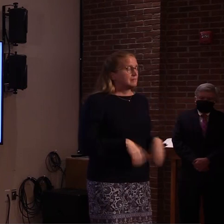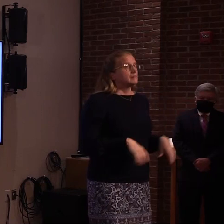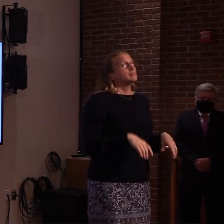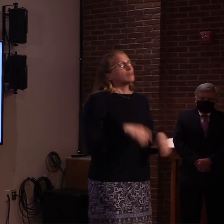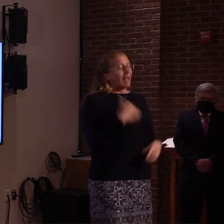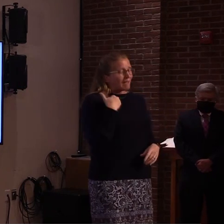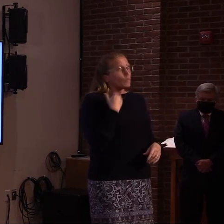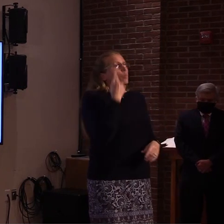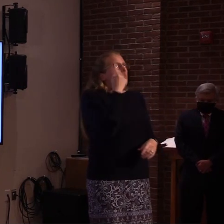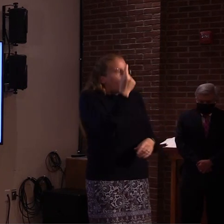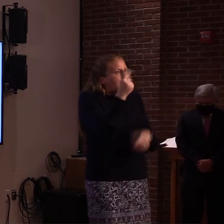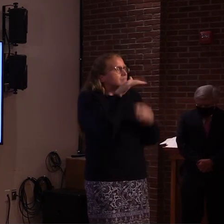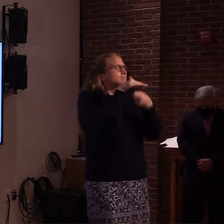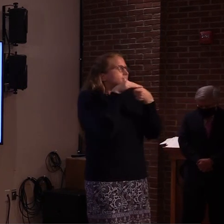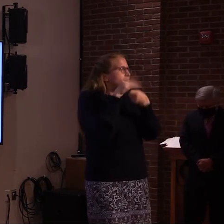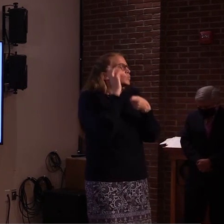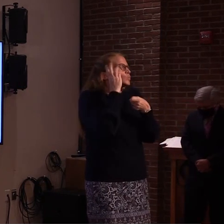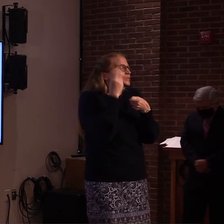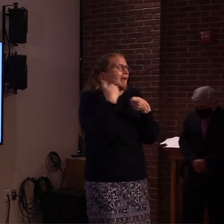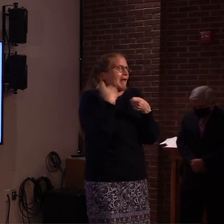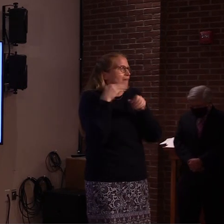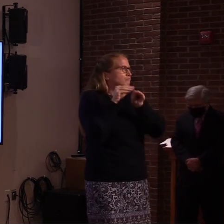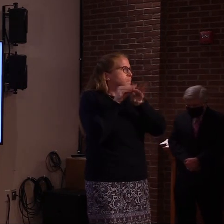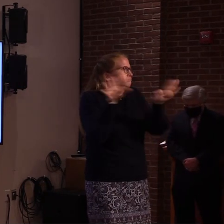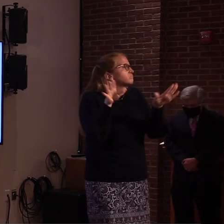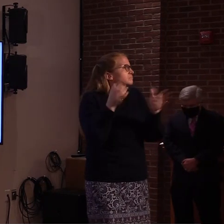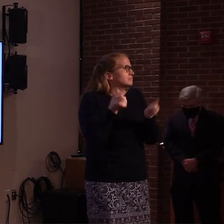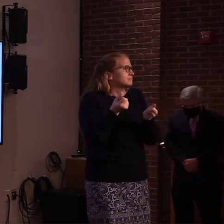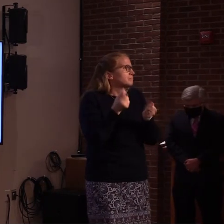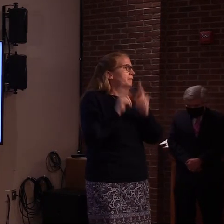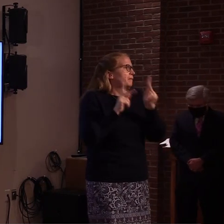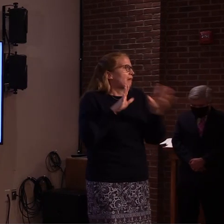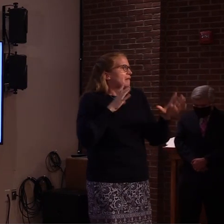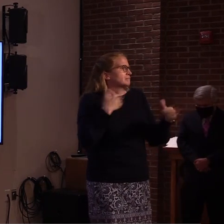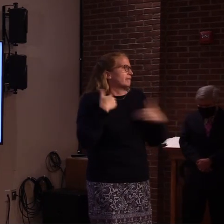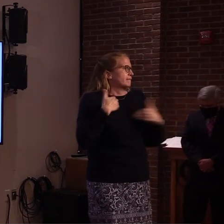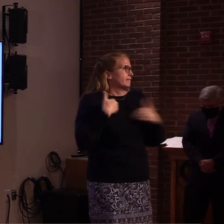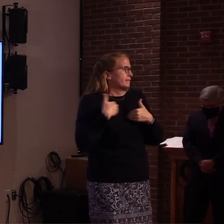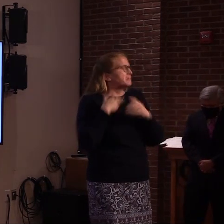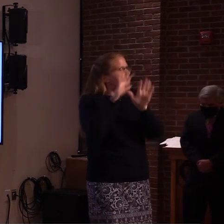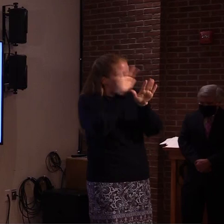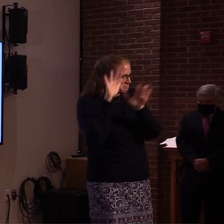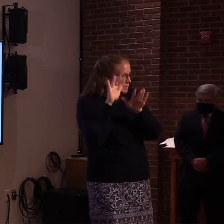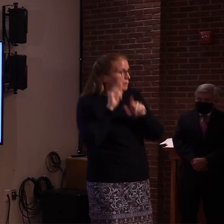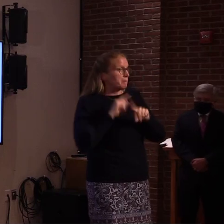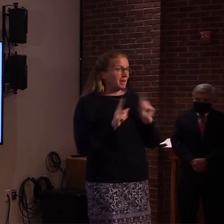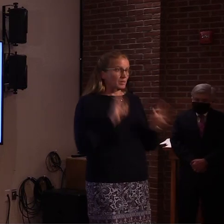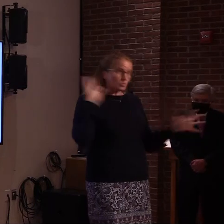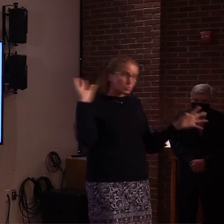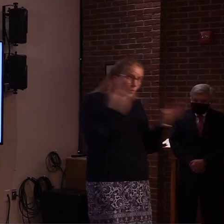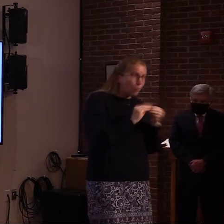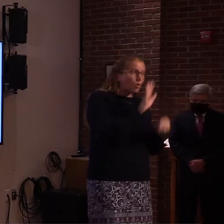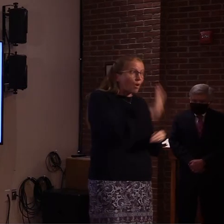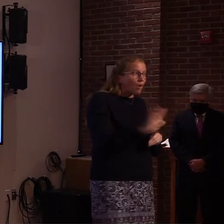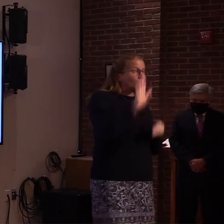one portion of our state, the percent positivity rate of tests is still very, very